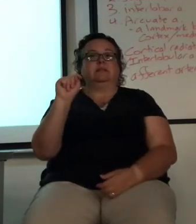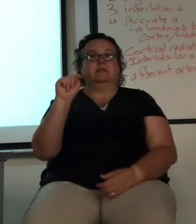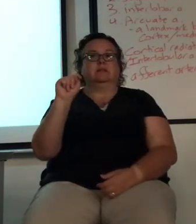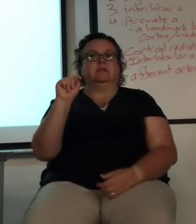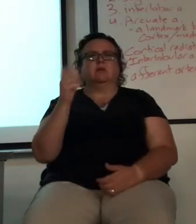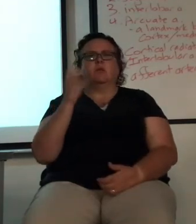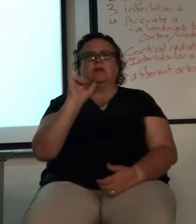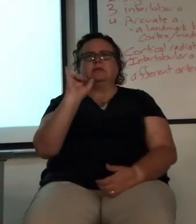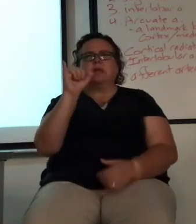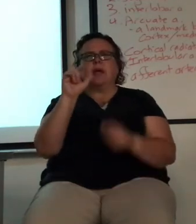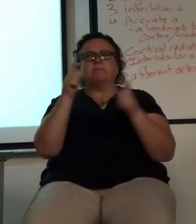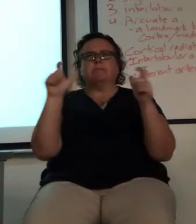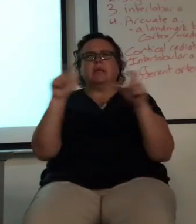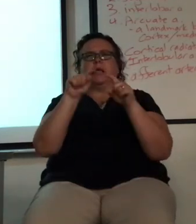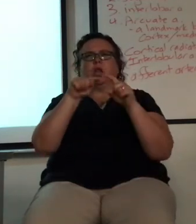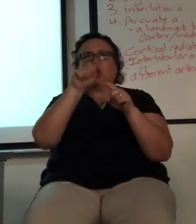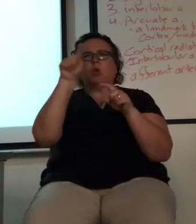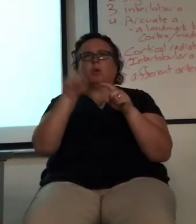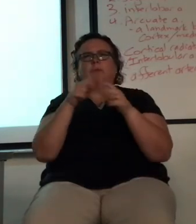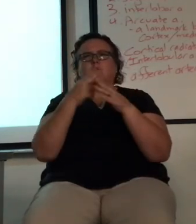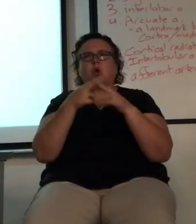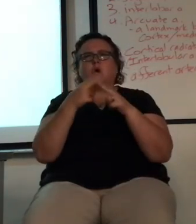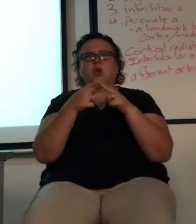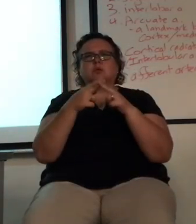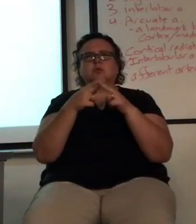So what is this big loop called? Loop of